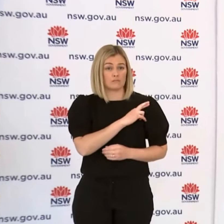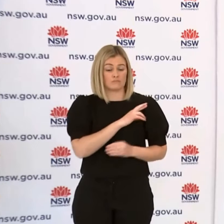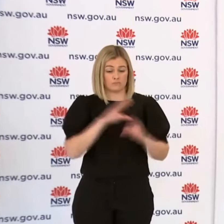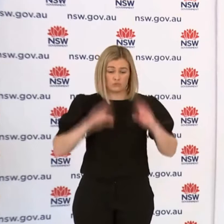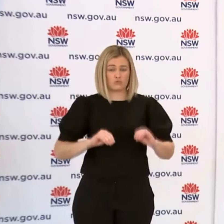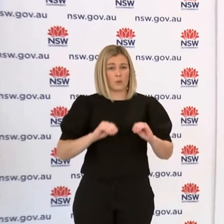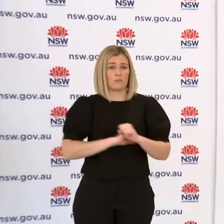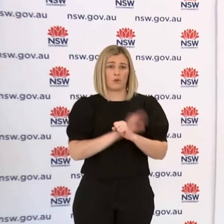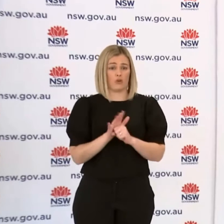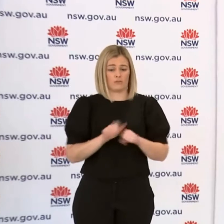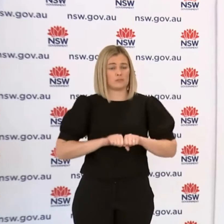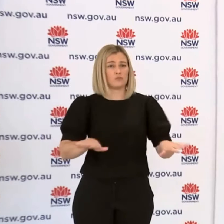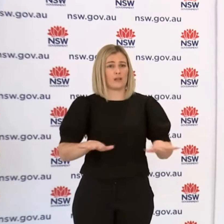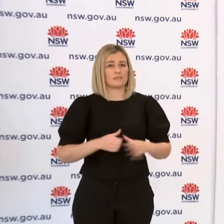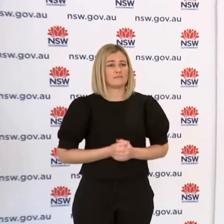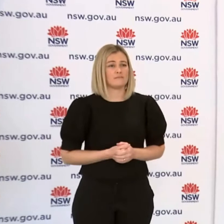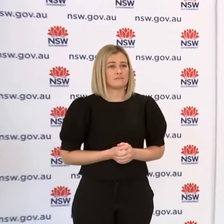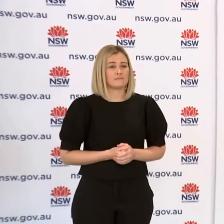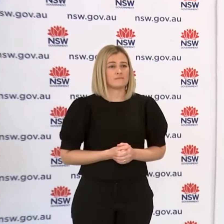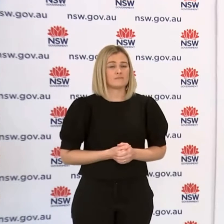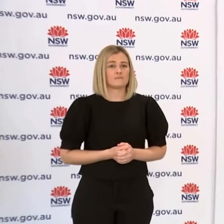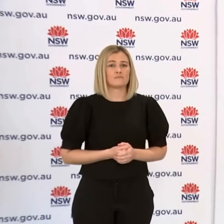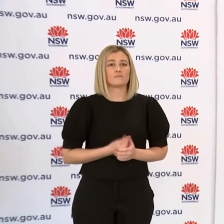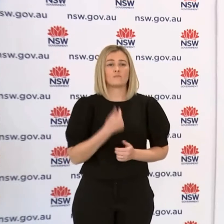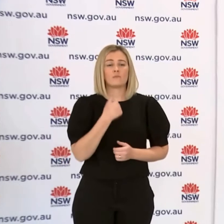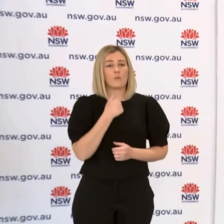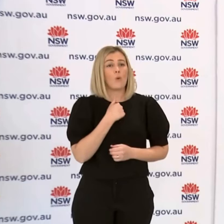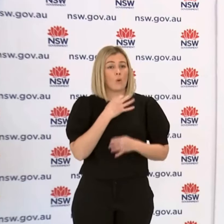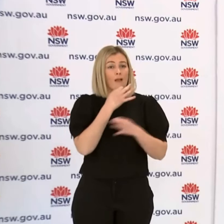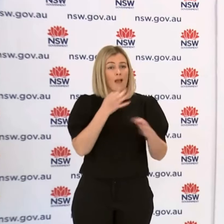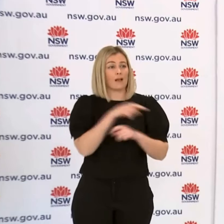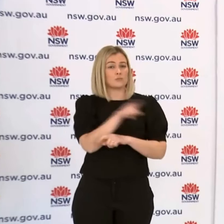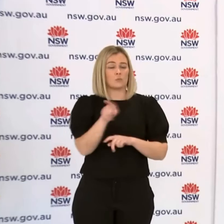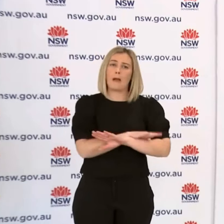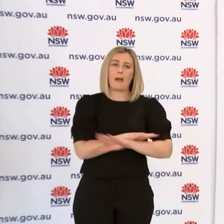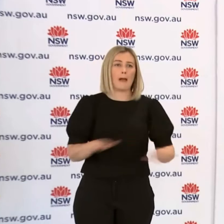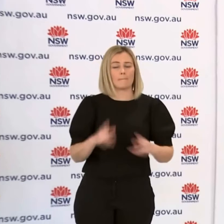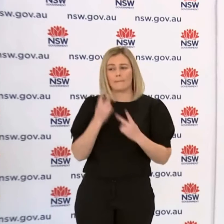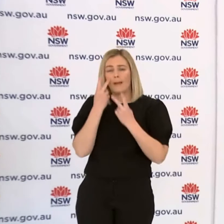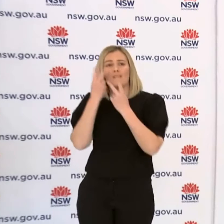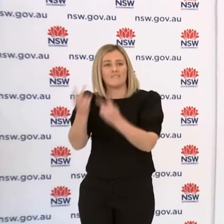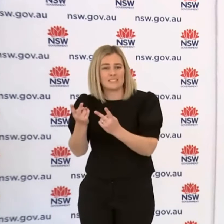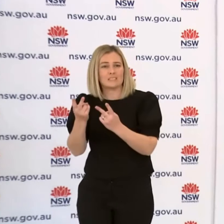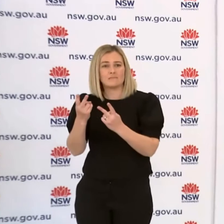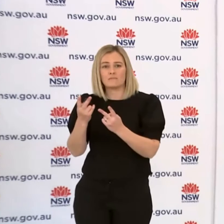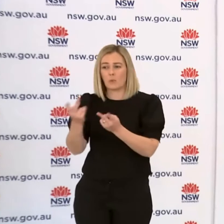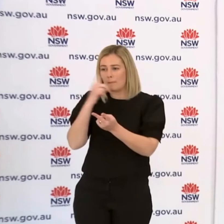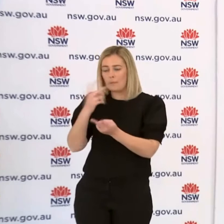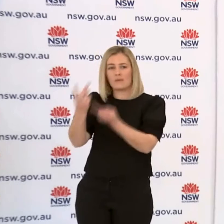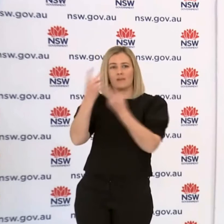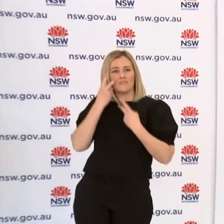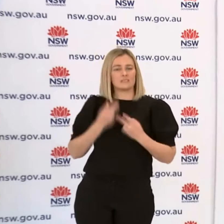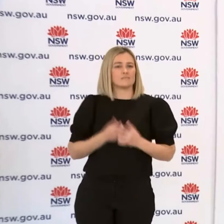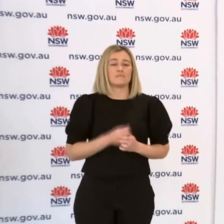people woke up to the fact that we're not just asking people to not go and visit other households. You're not expected to go to a party. You're not expected to go to